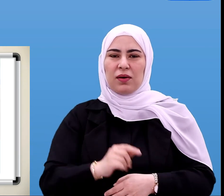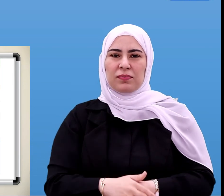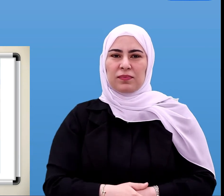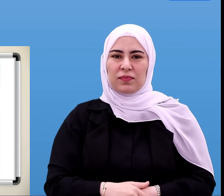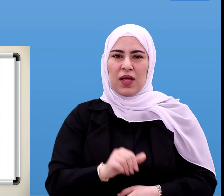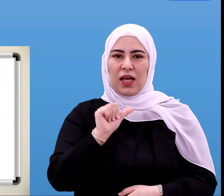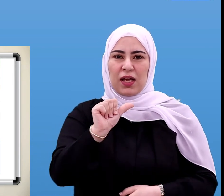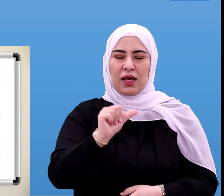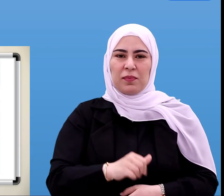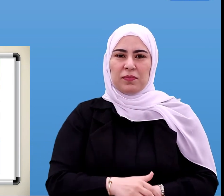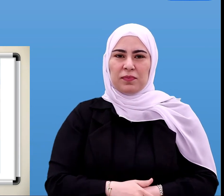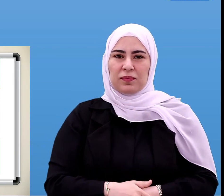A